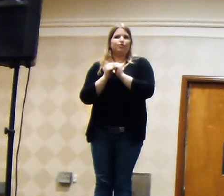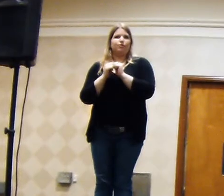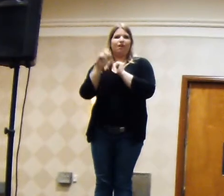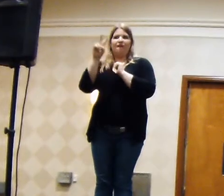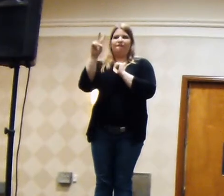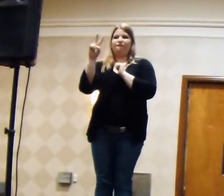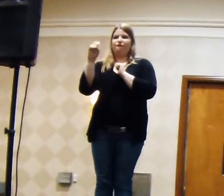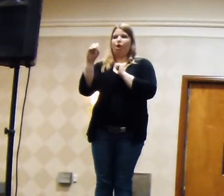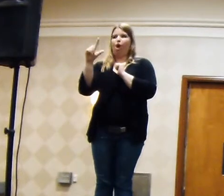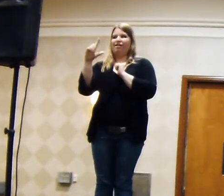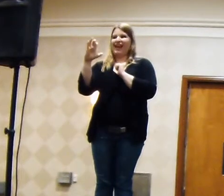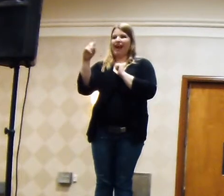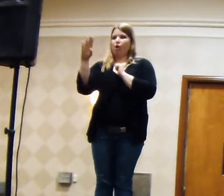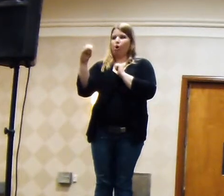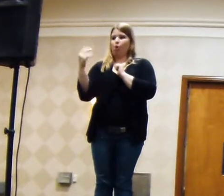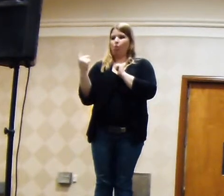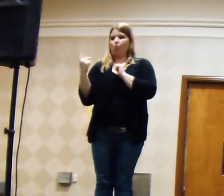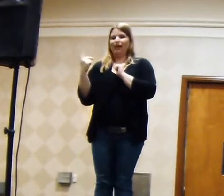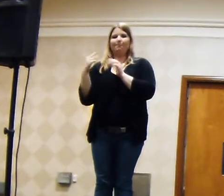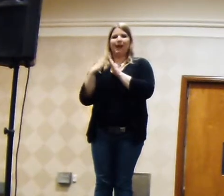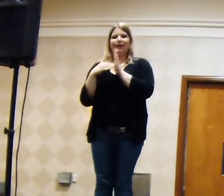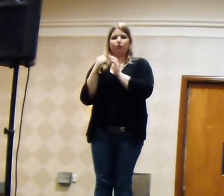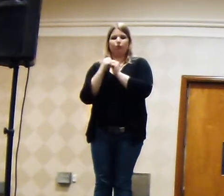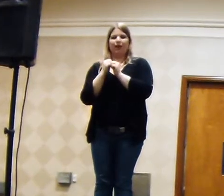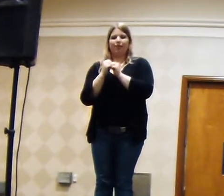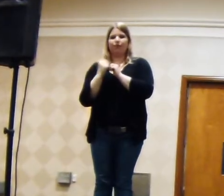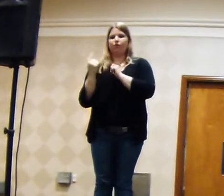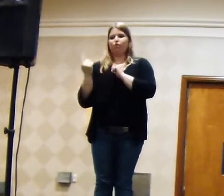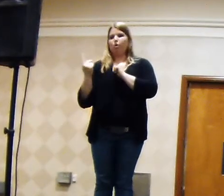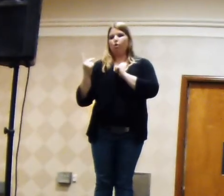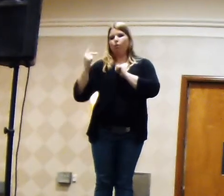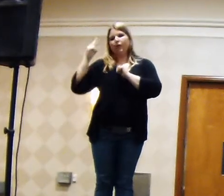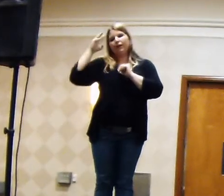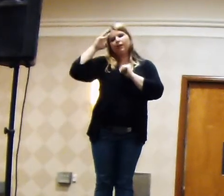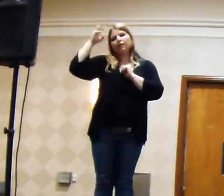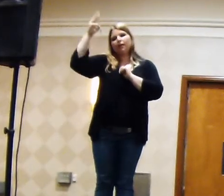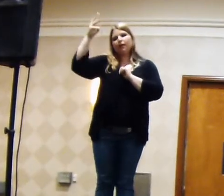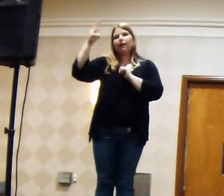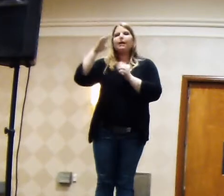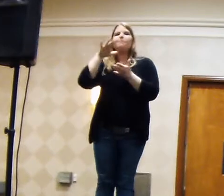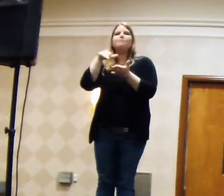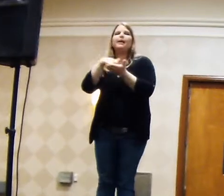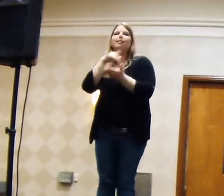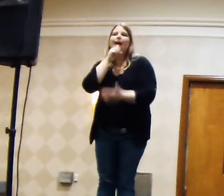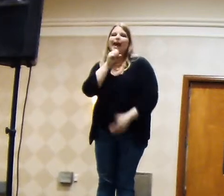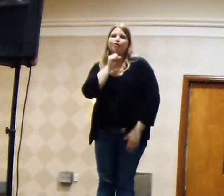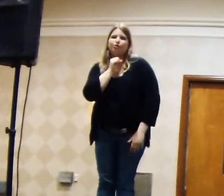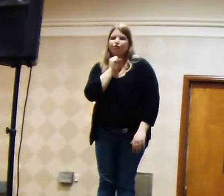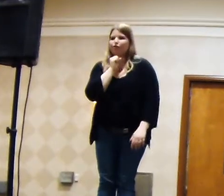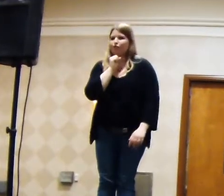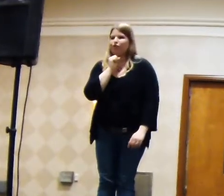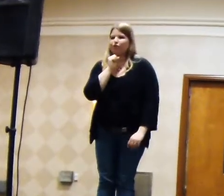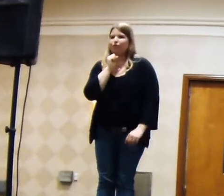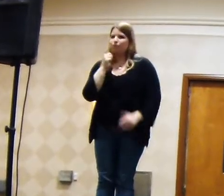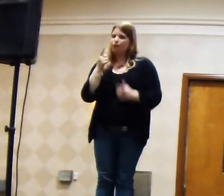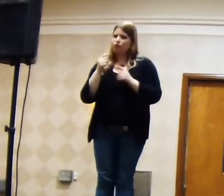That's how we came up with two fabulous middle-class, middle-aged people. And he was so eccentric and such a genius, and